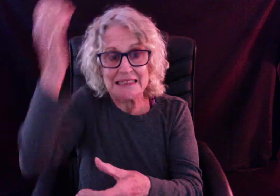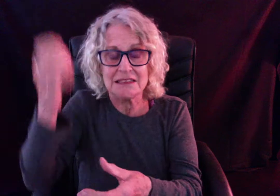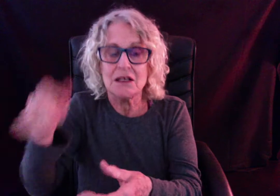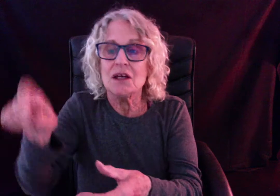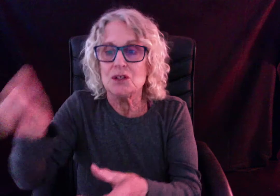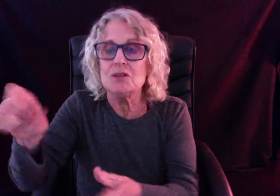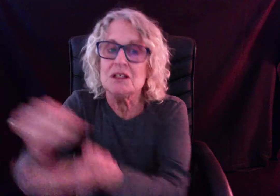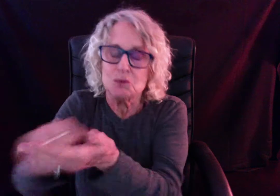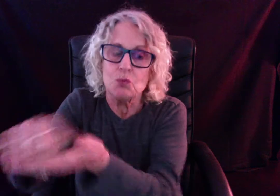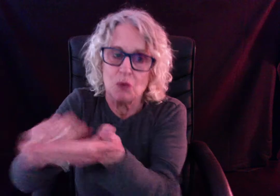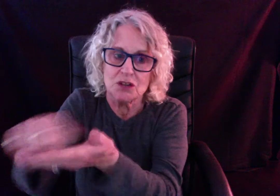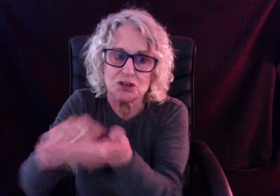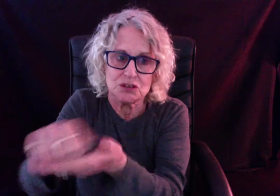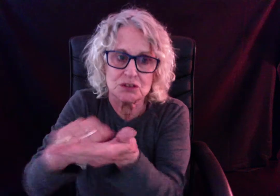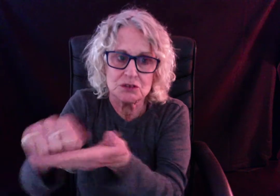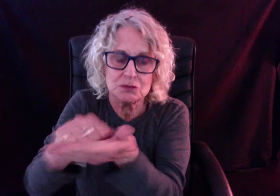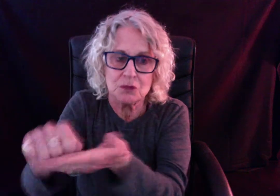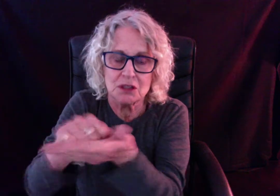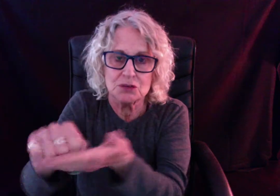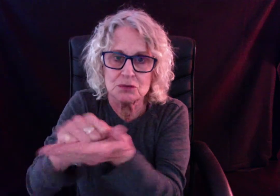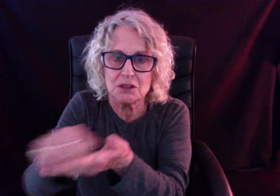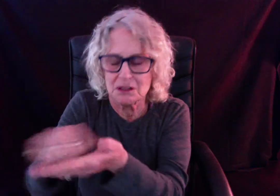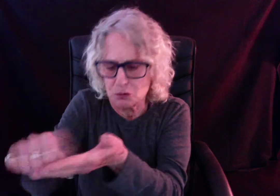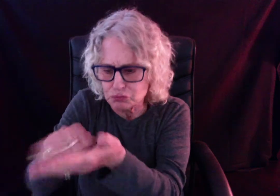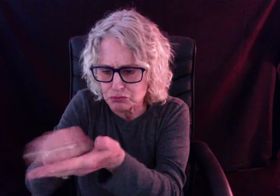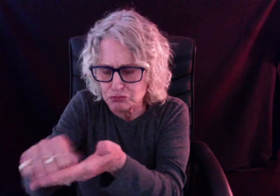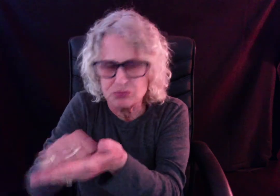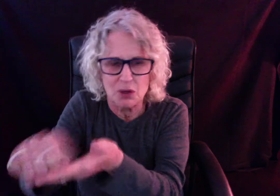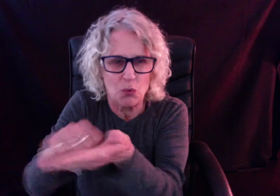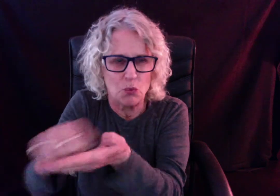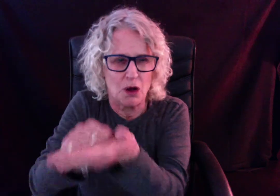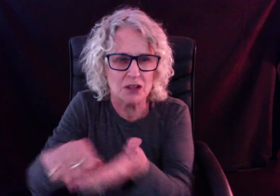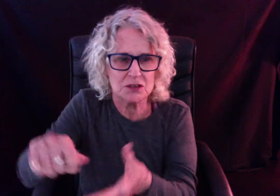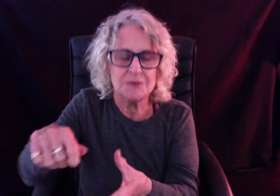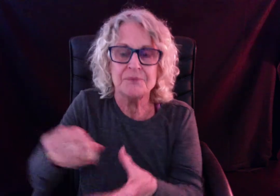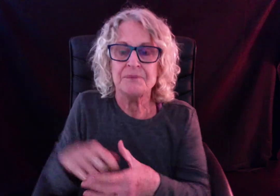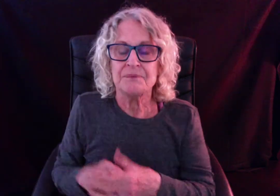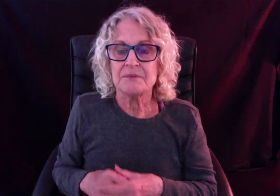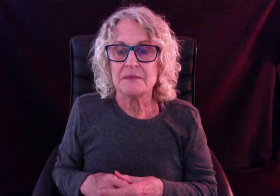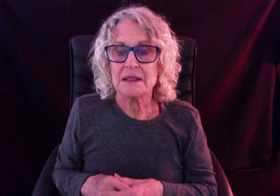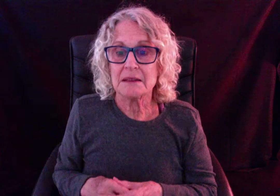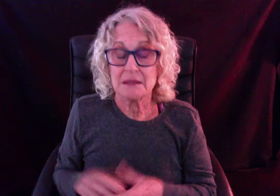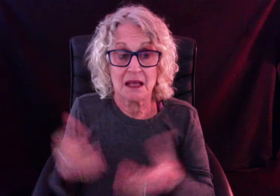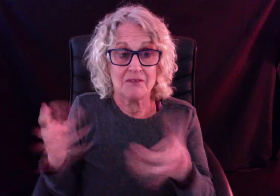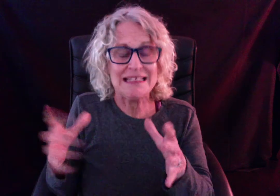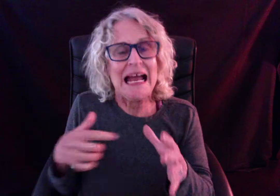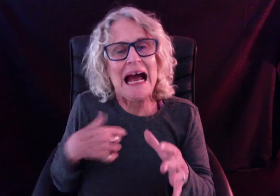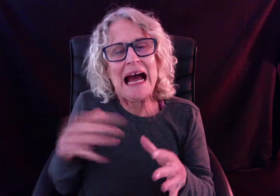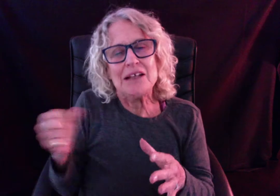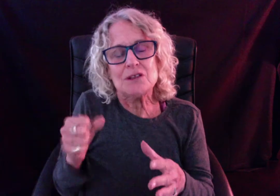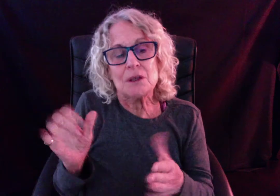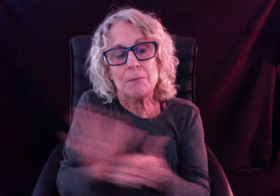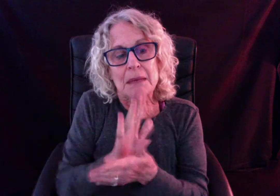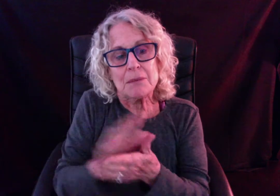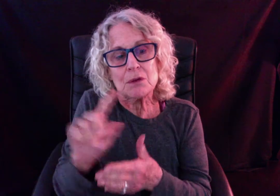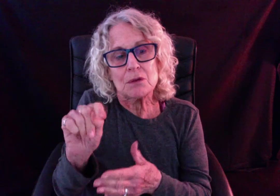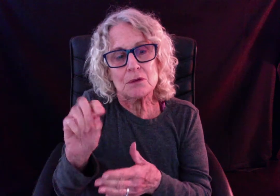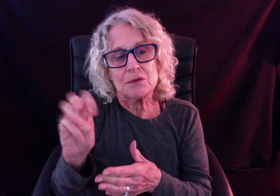the lettuce. Make sure you really scrub it and wash it. And then after you do that, I took a paper towel and I